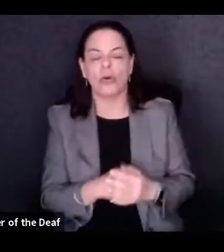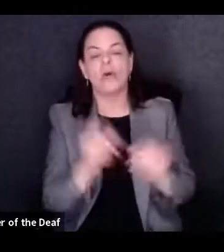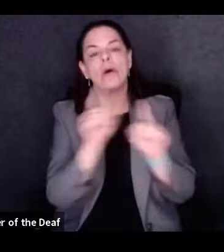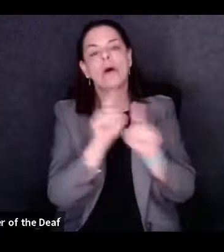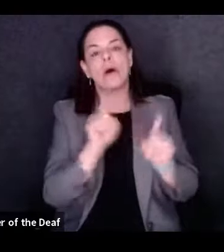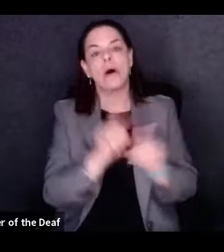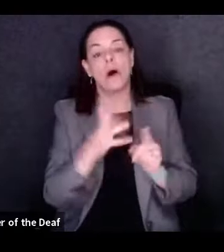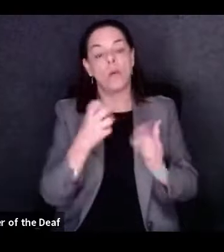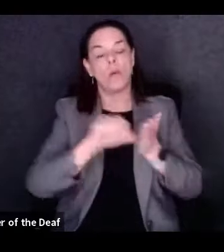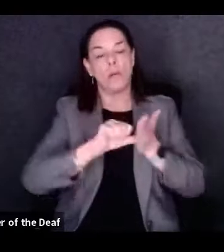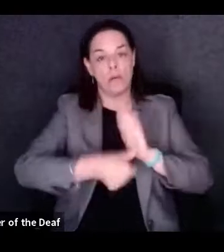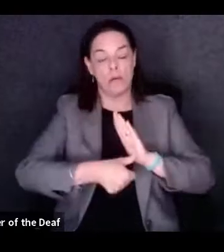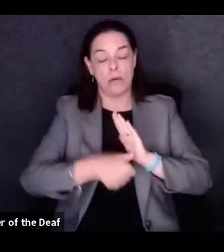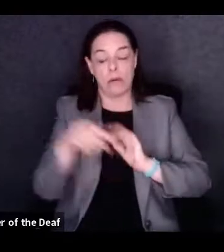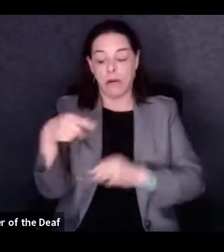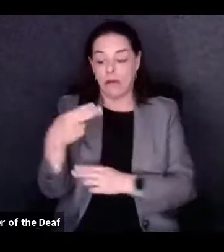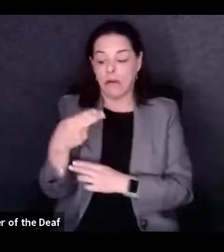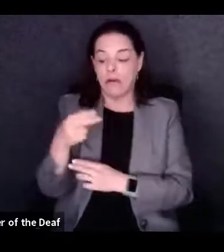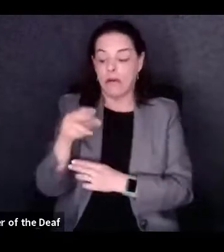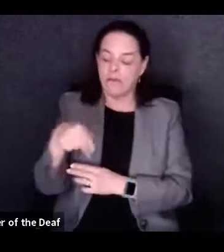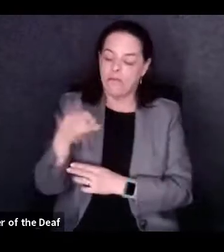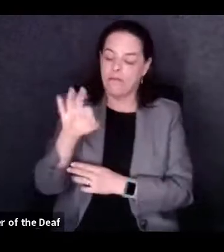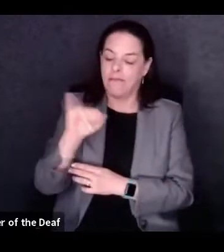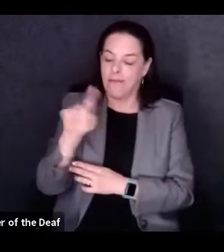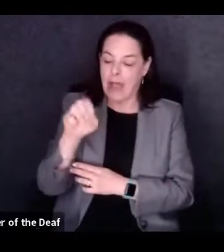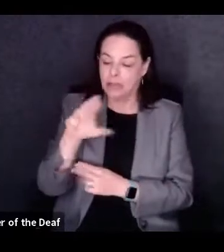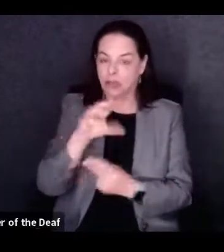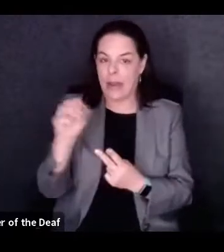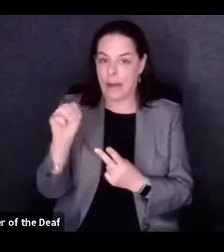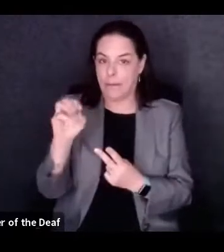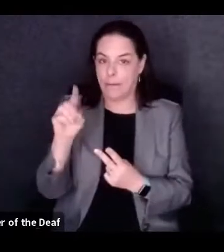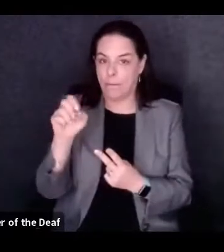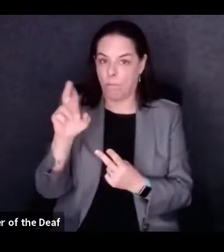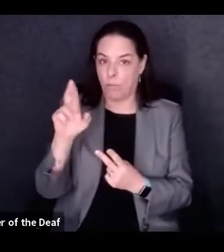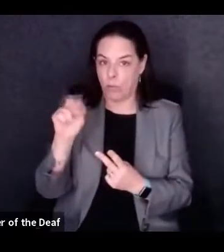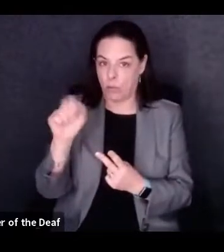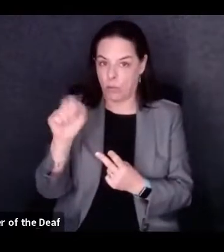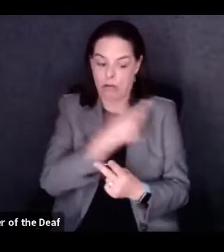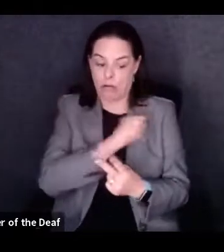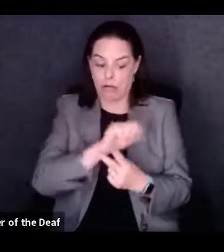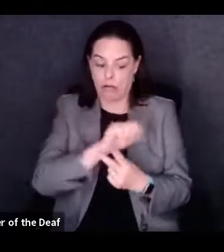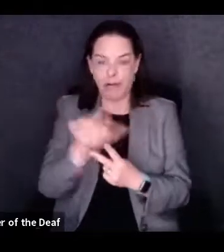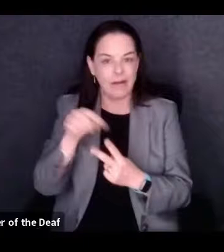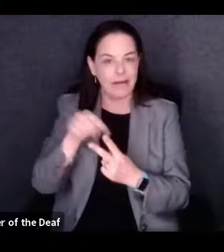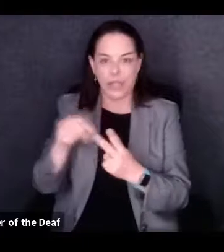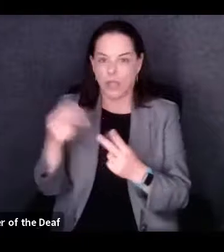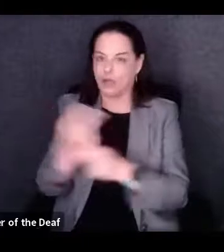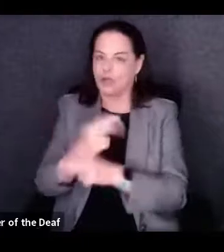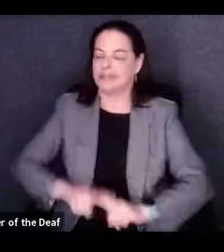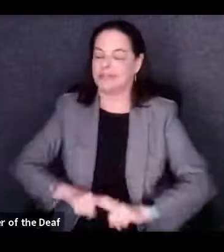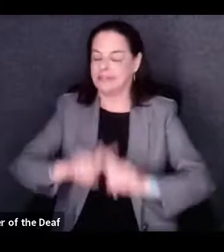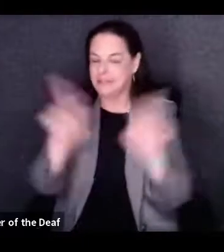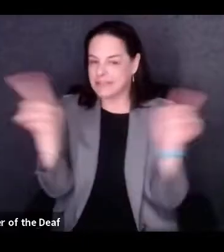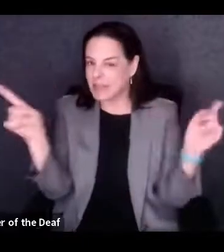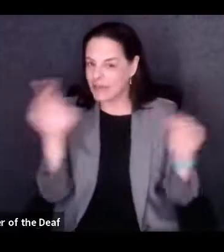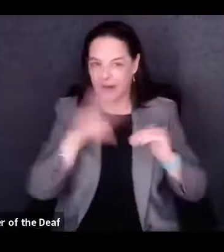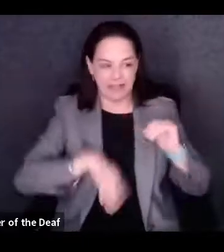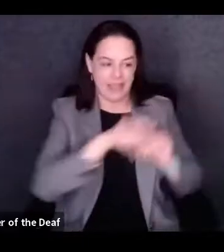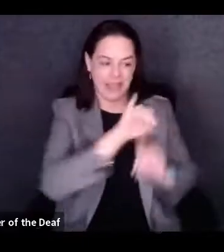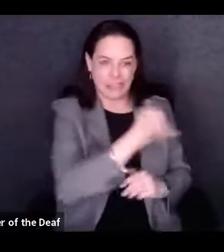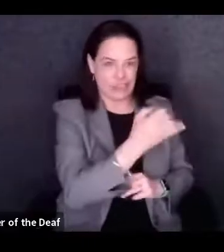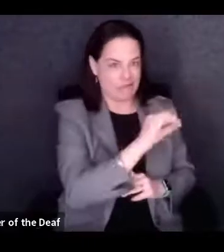want to reiterate that the Pfizer and Moderna vaccines utilize a completely different technology and still are widely